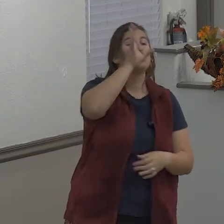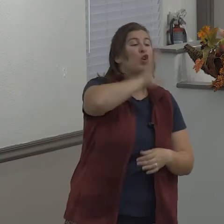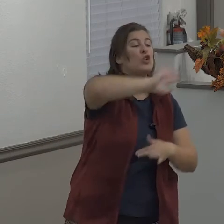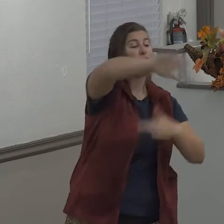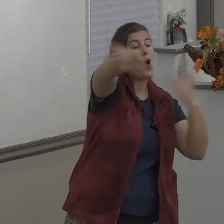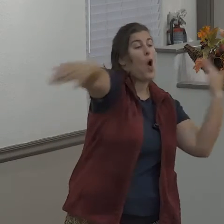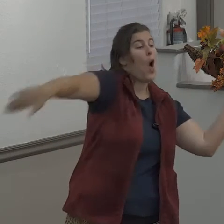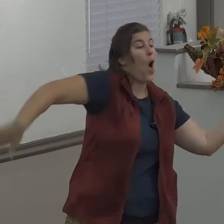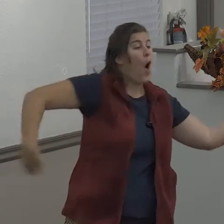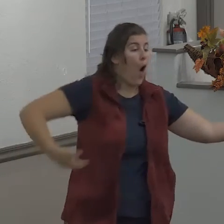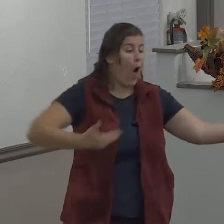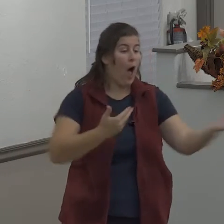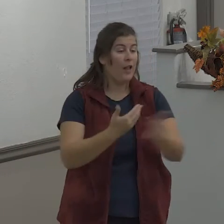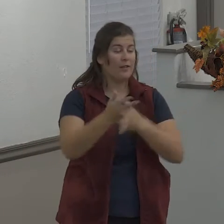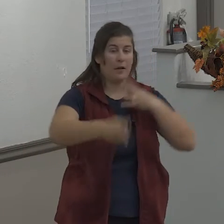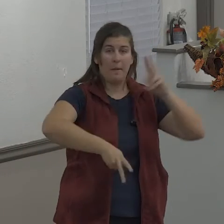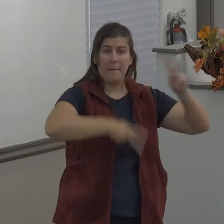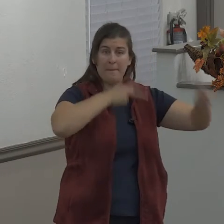human race